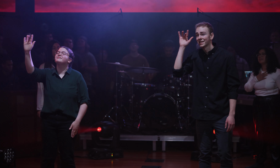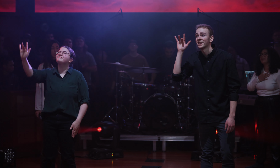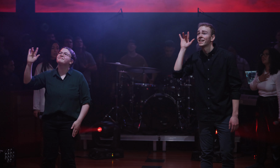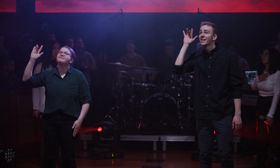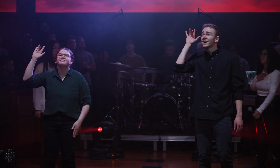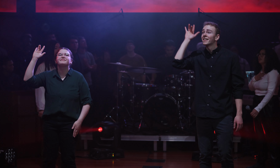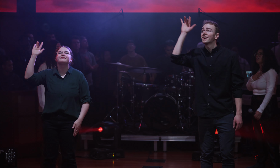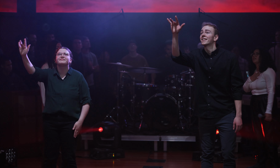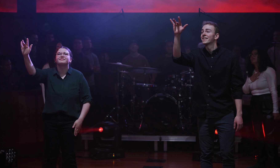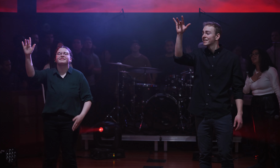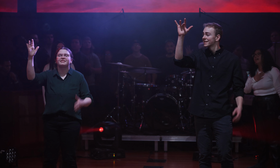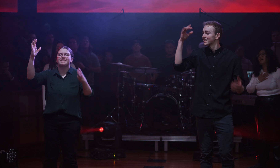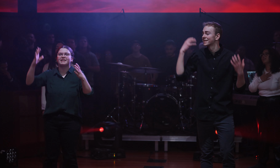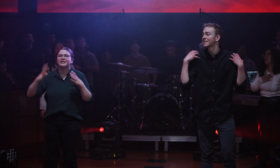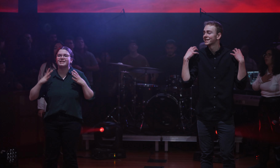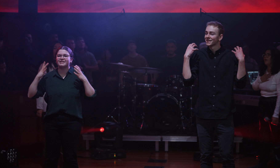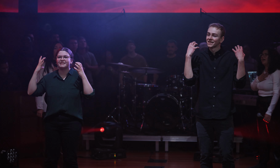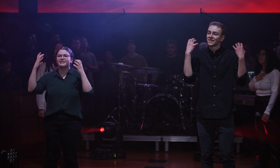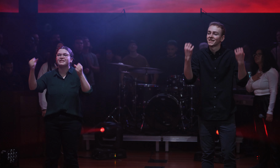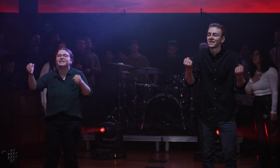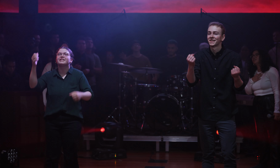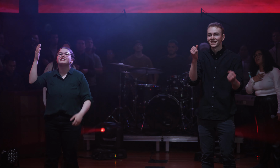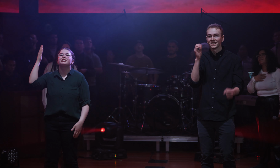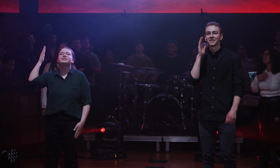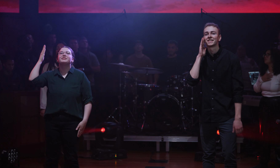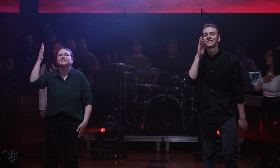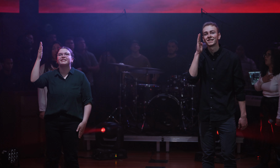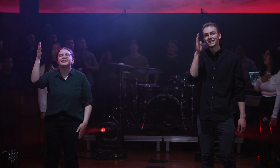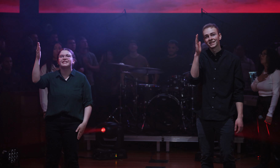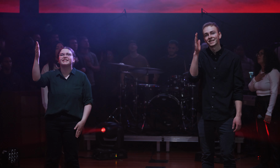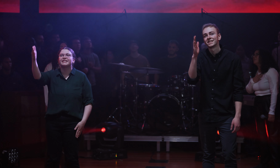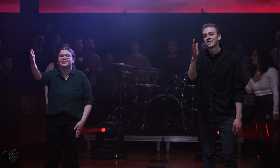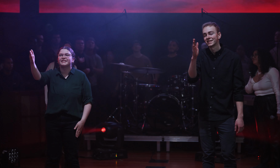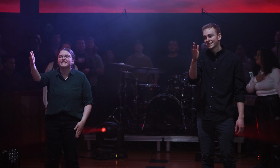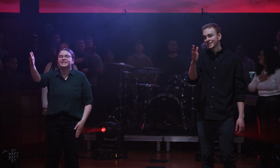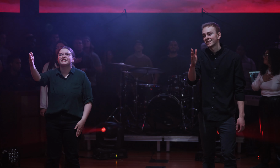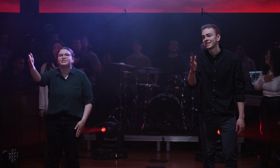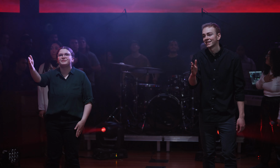there's a healer. I know by the touch of his robe.